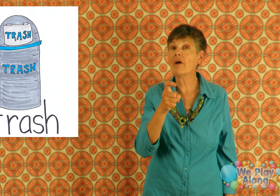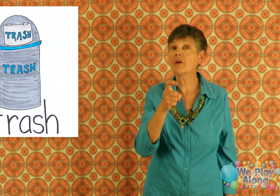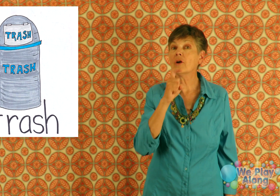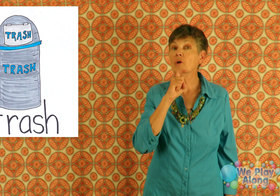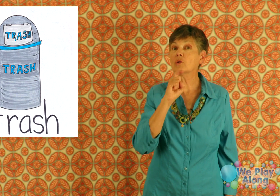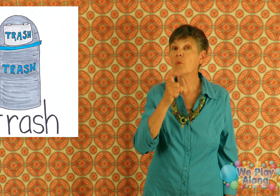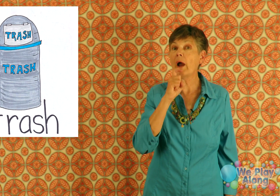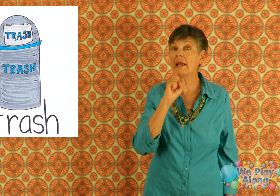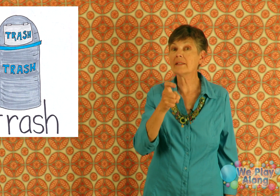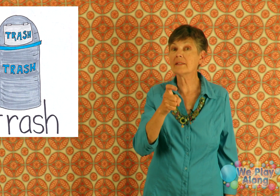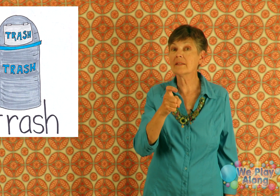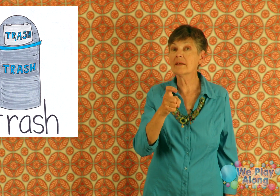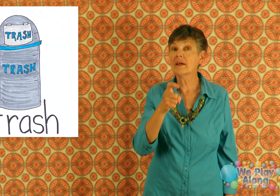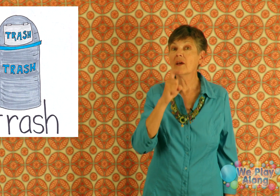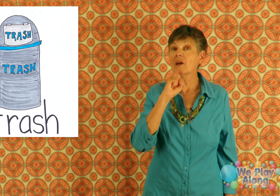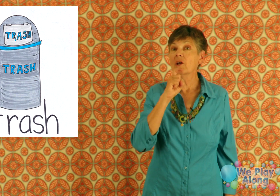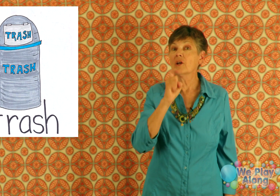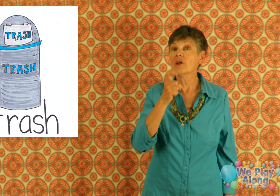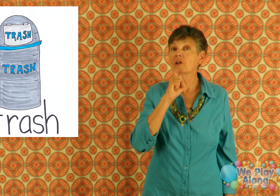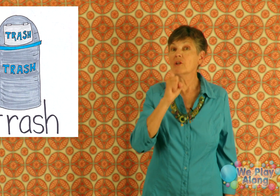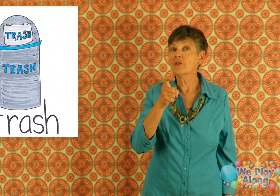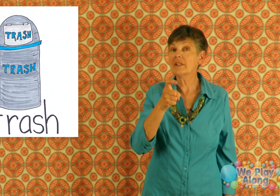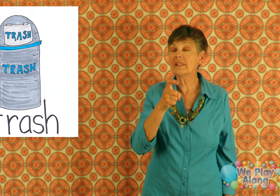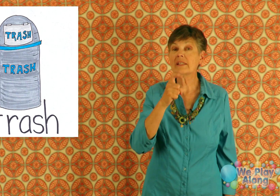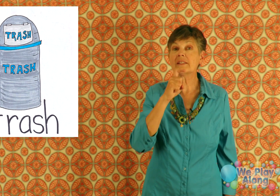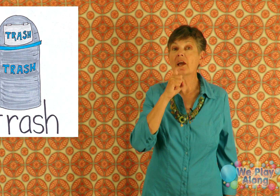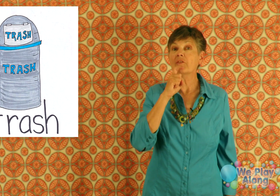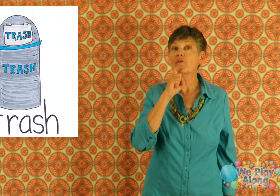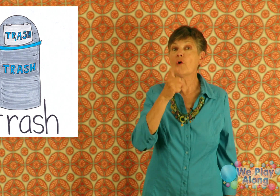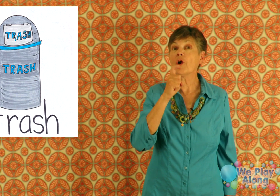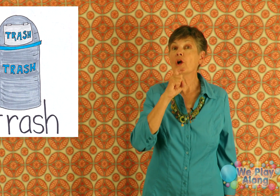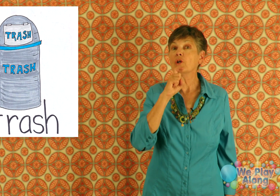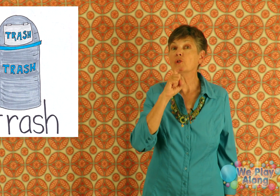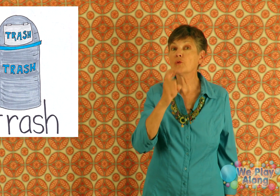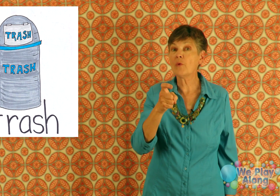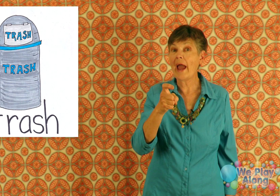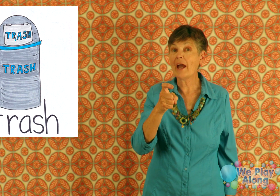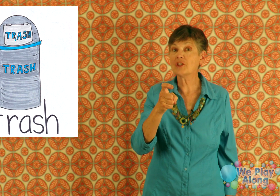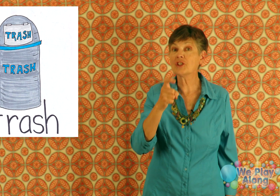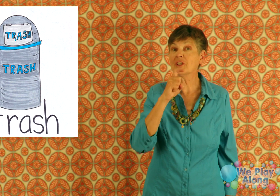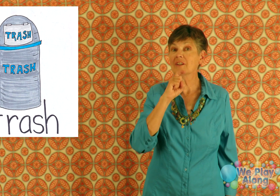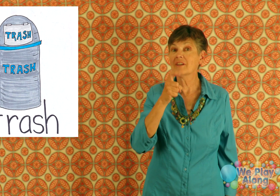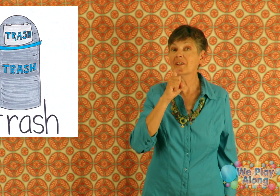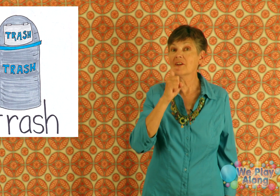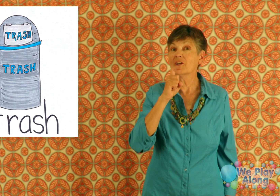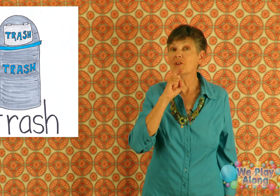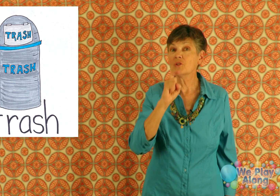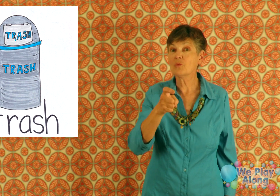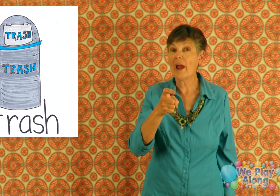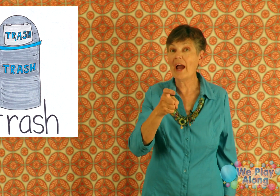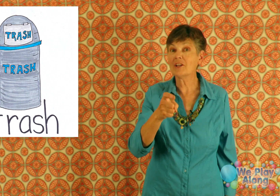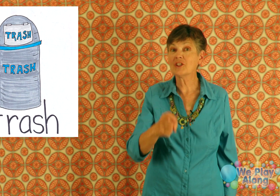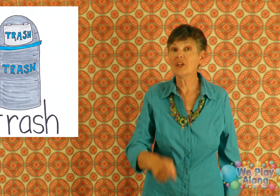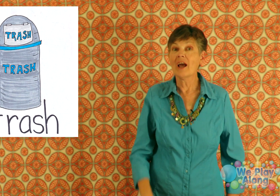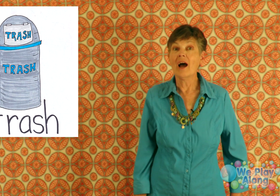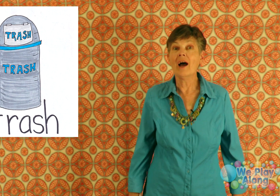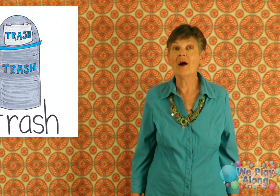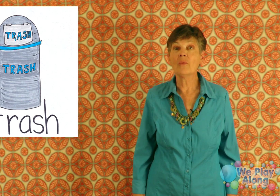out twice. This is a sign for trash. Trash. We